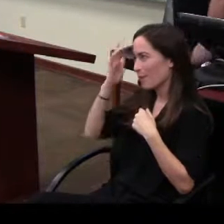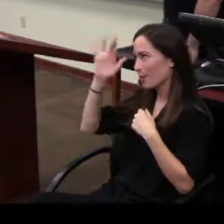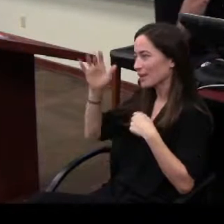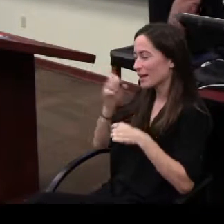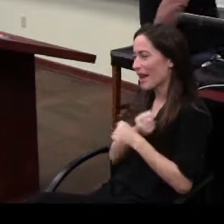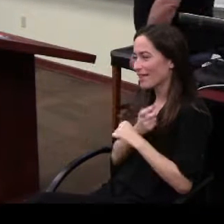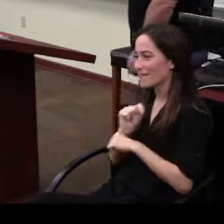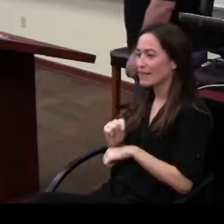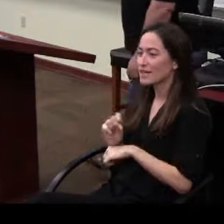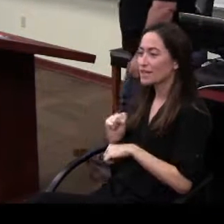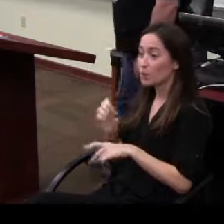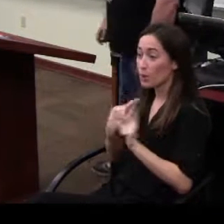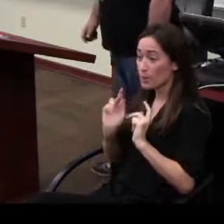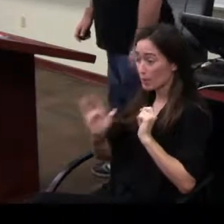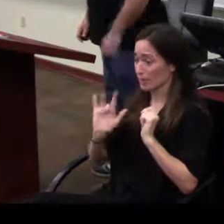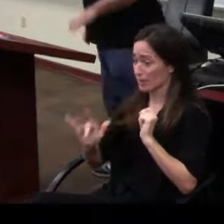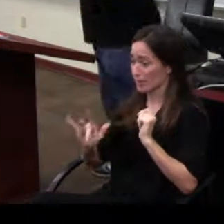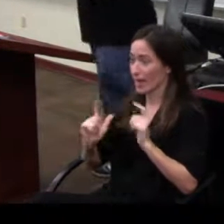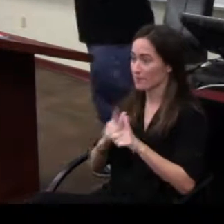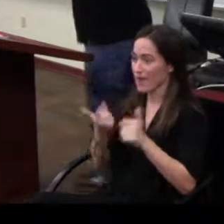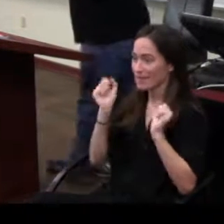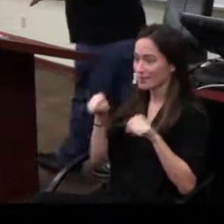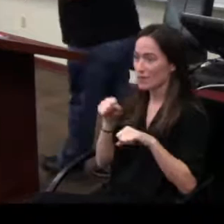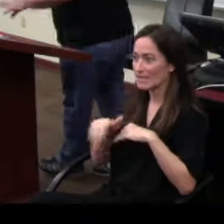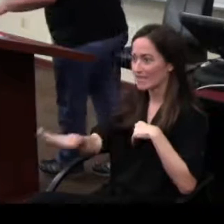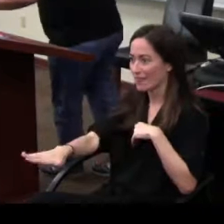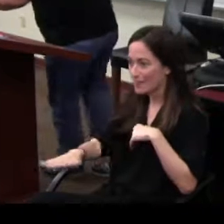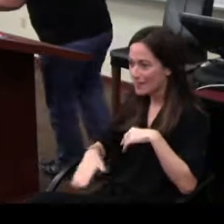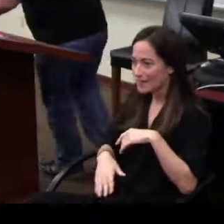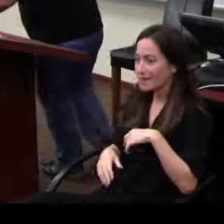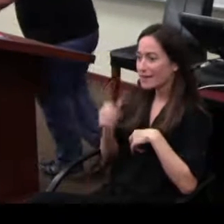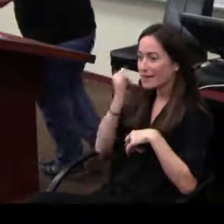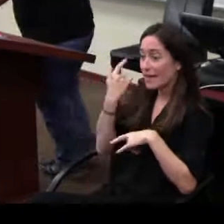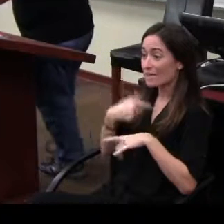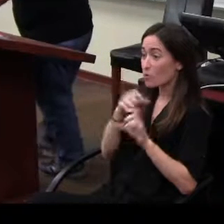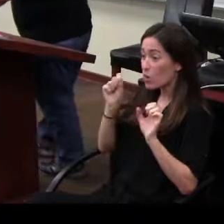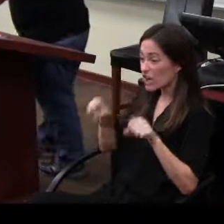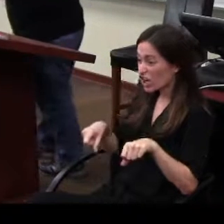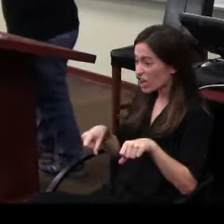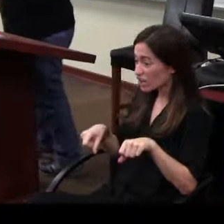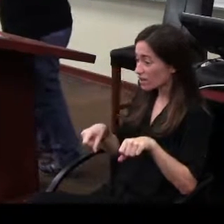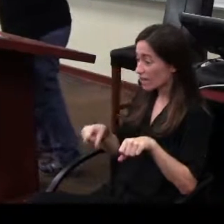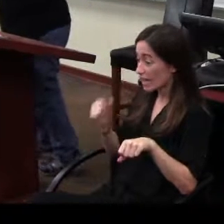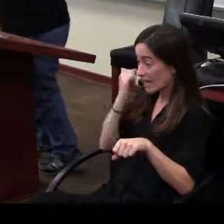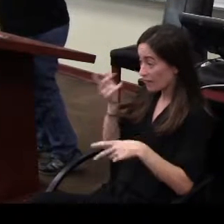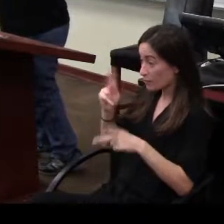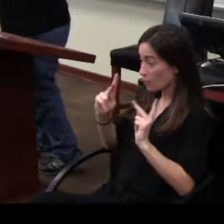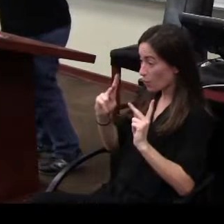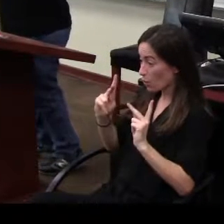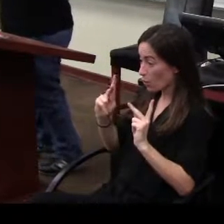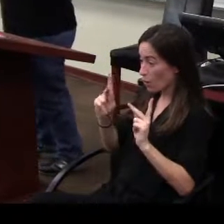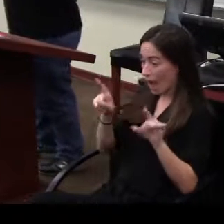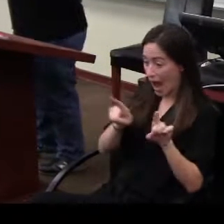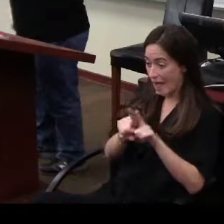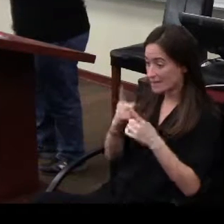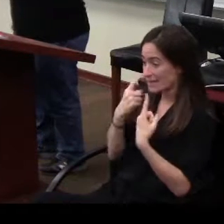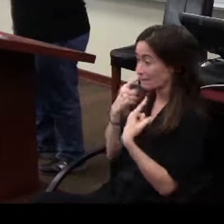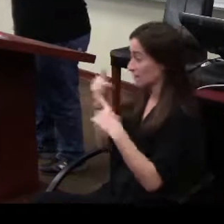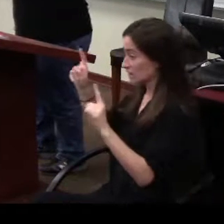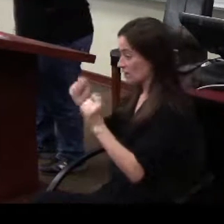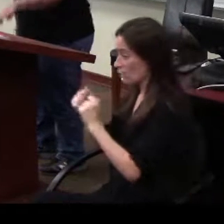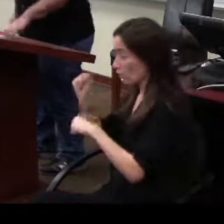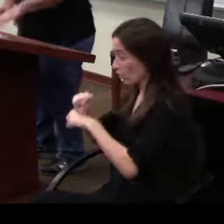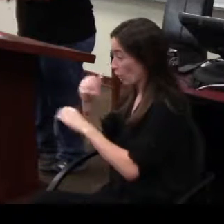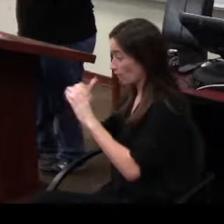users are clicking on these things as fast as we can get them to. If we were able to have users be as efficient with their work emails as they are